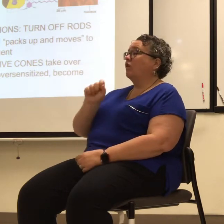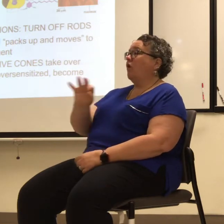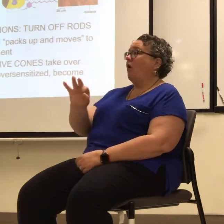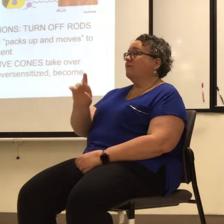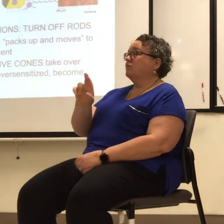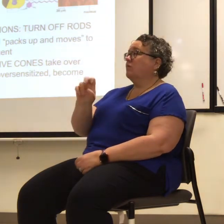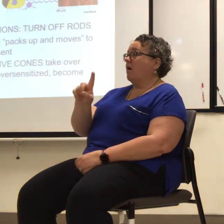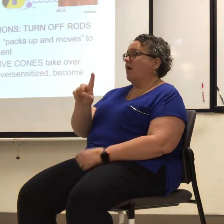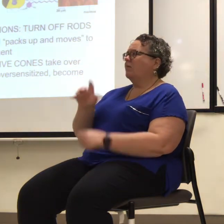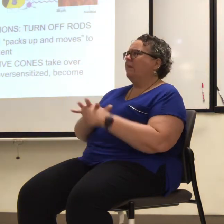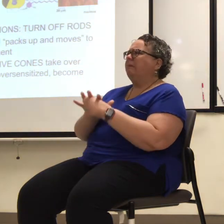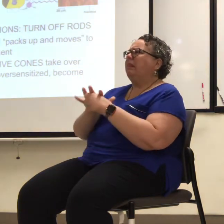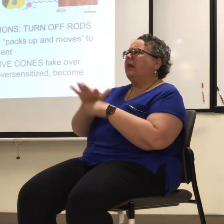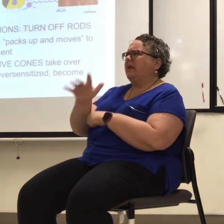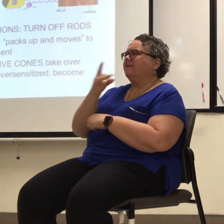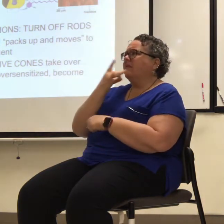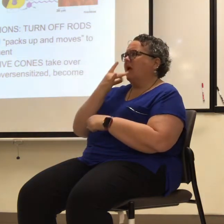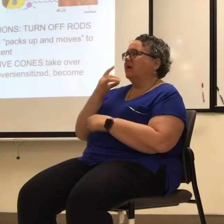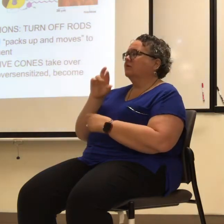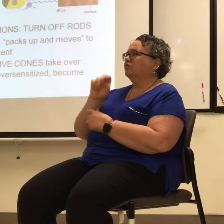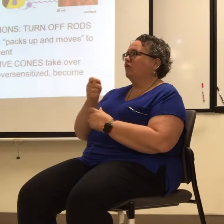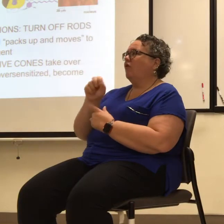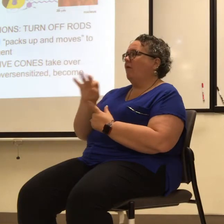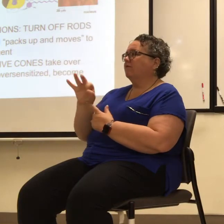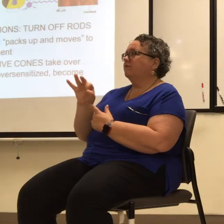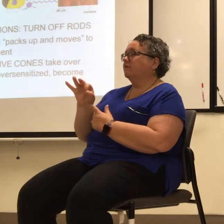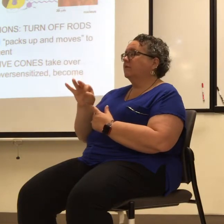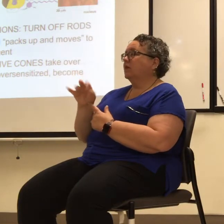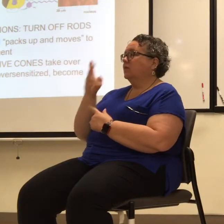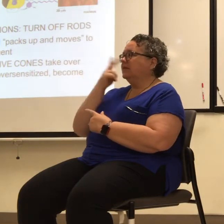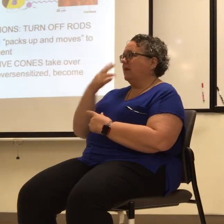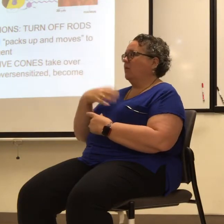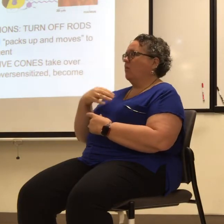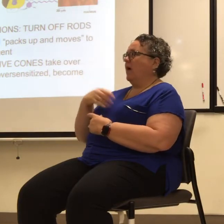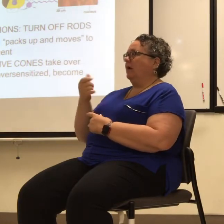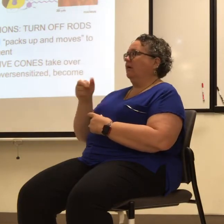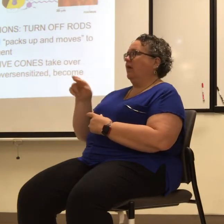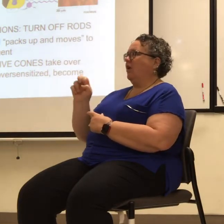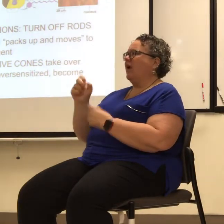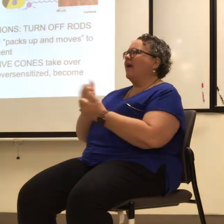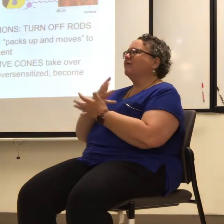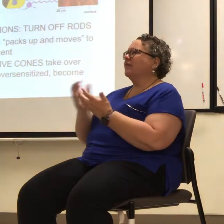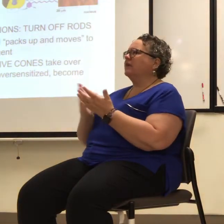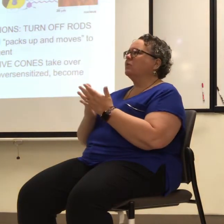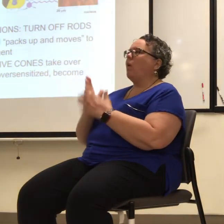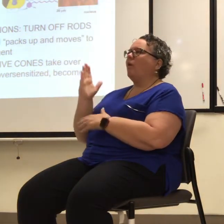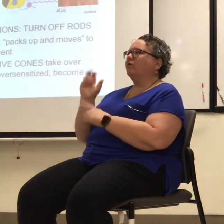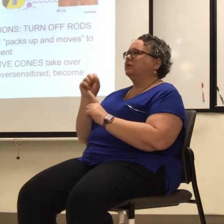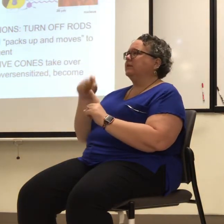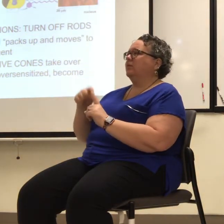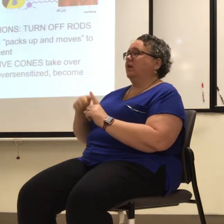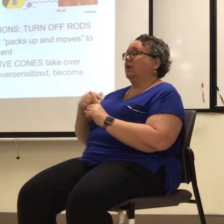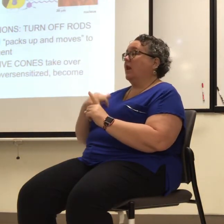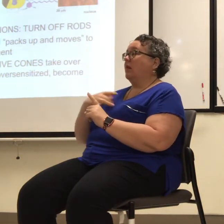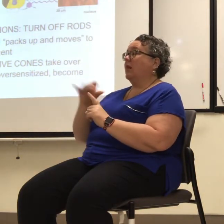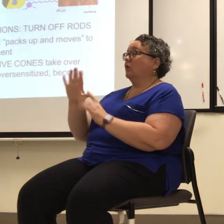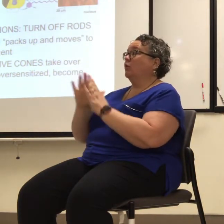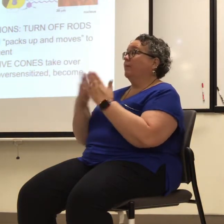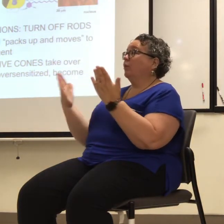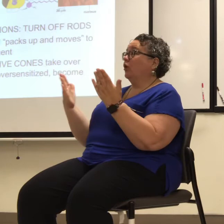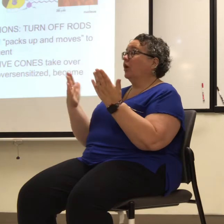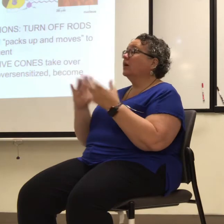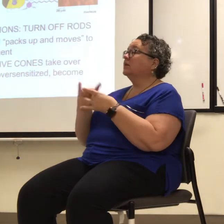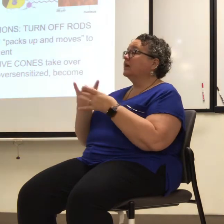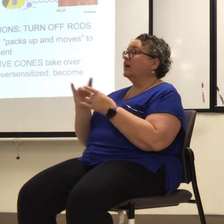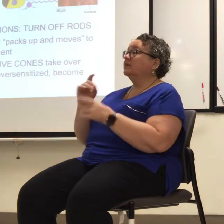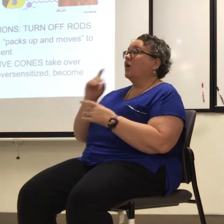rods when there's plenty of light. Okay? You see the white glare because everything's overstimulated. So I like what your book says. You go from